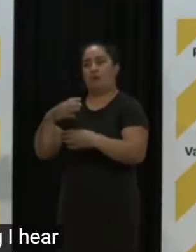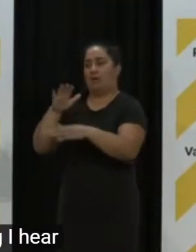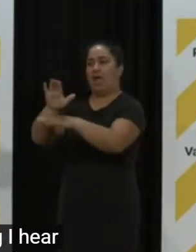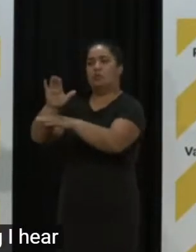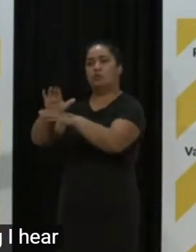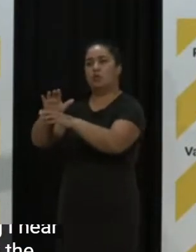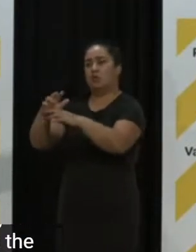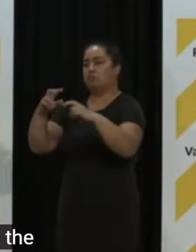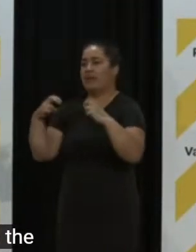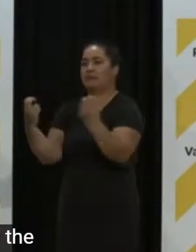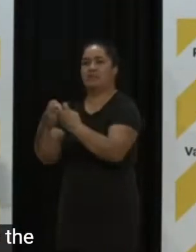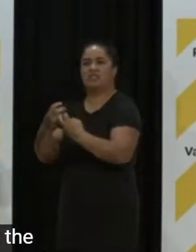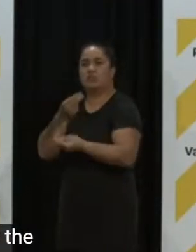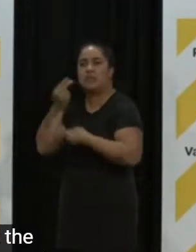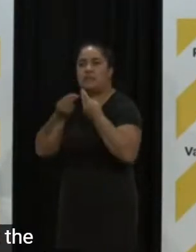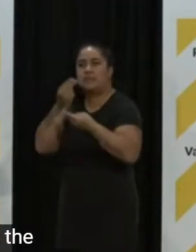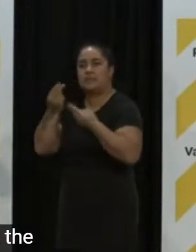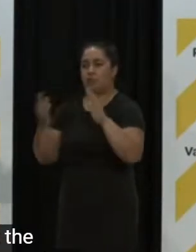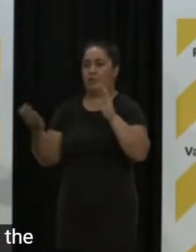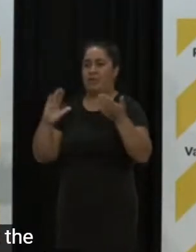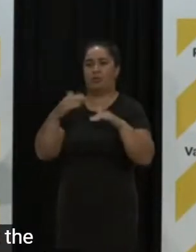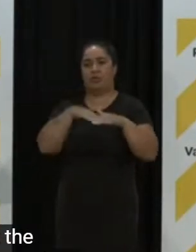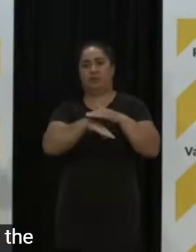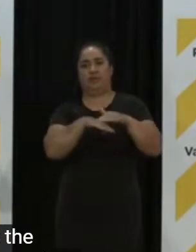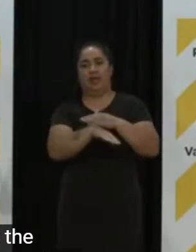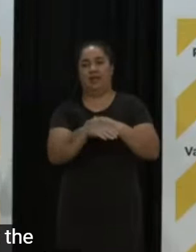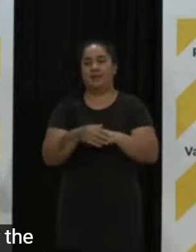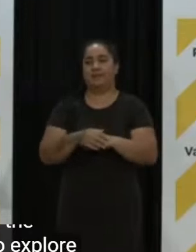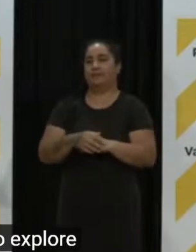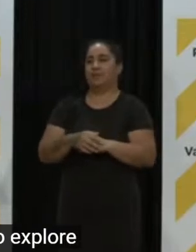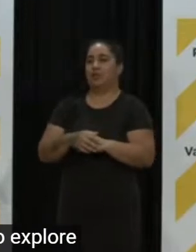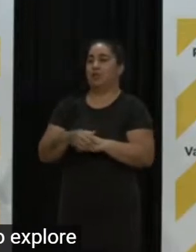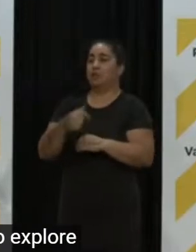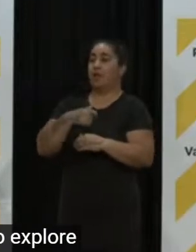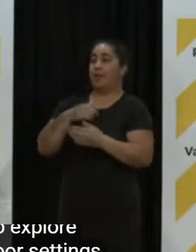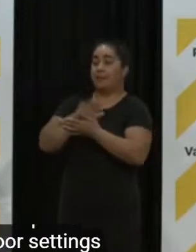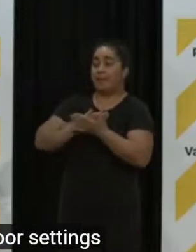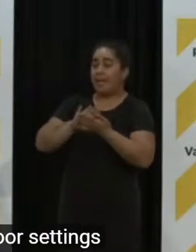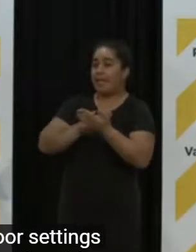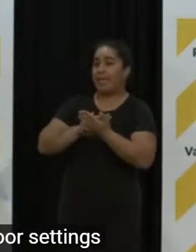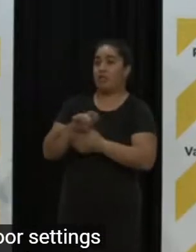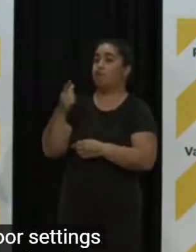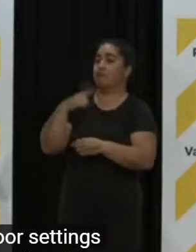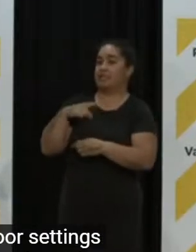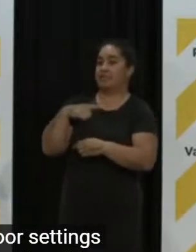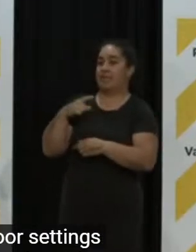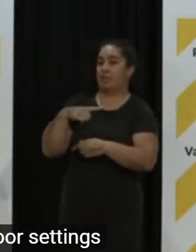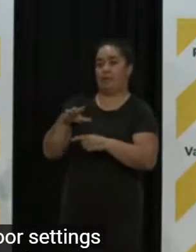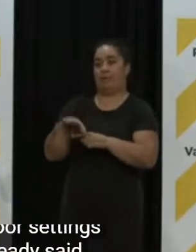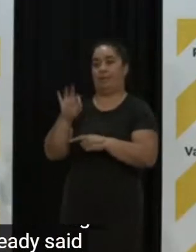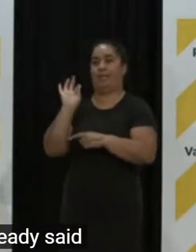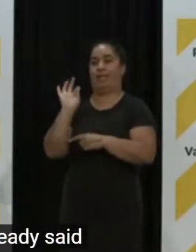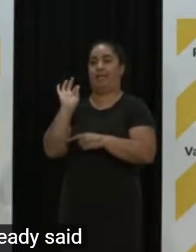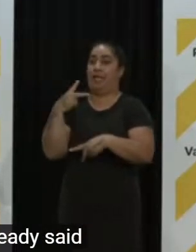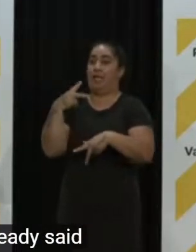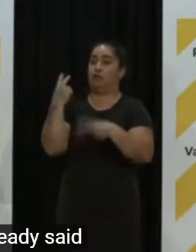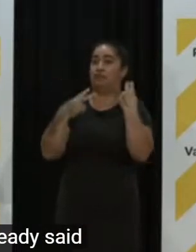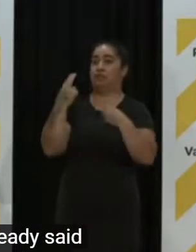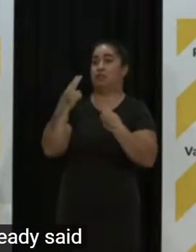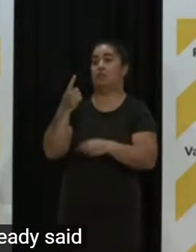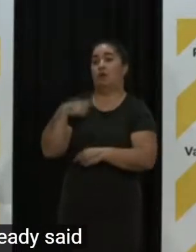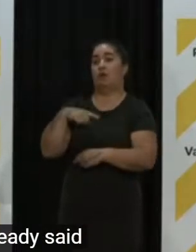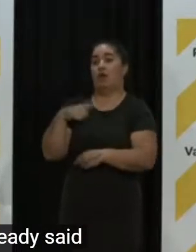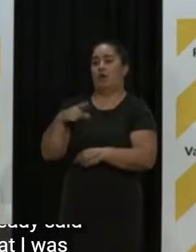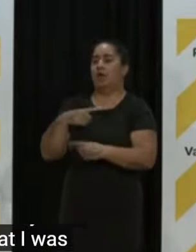already said that they are safer than indoors. No, what I was setting out was the reason that we chose hairdressers is because of all